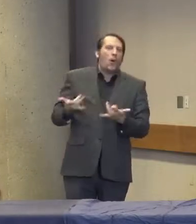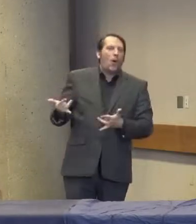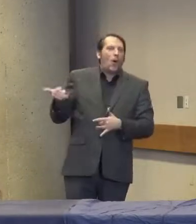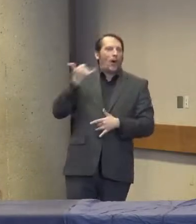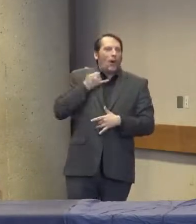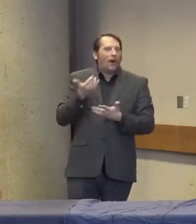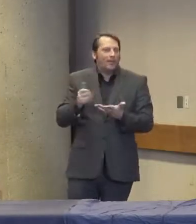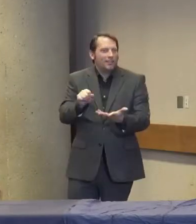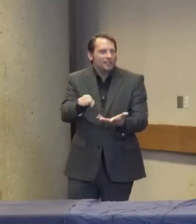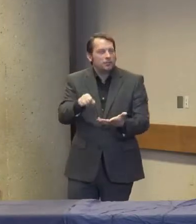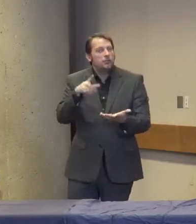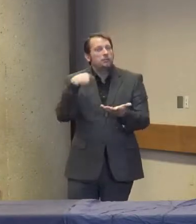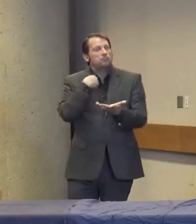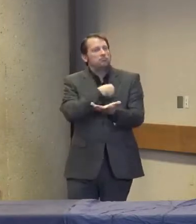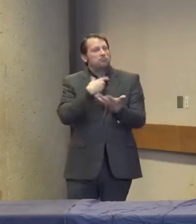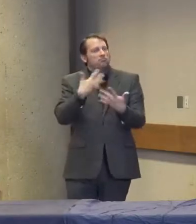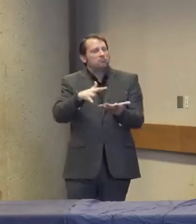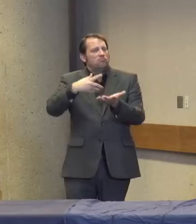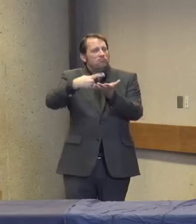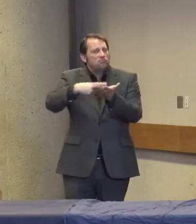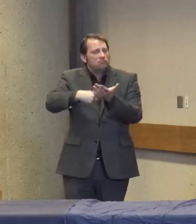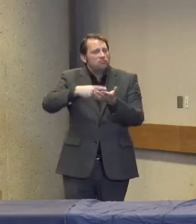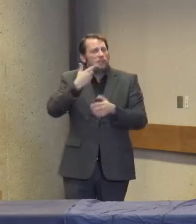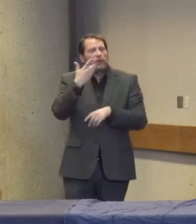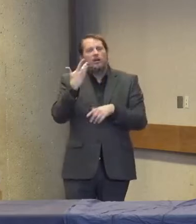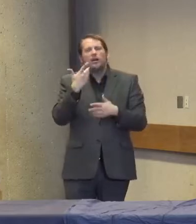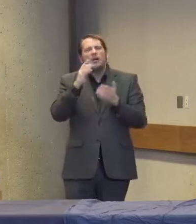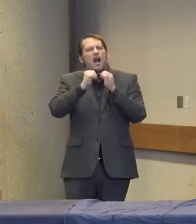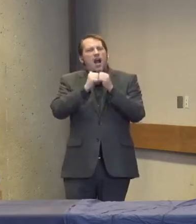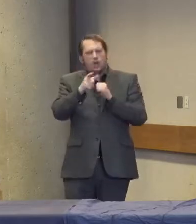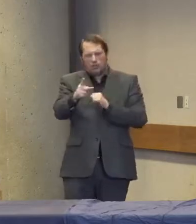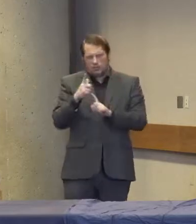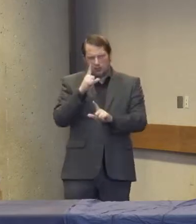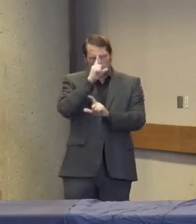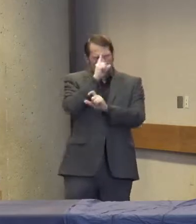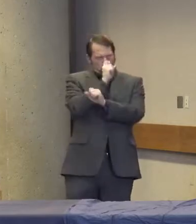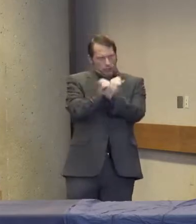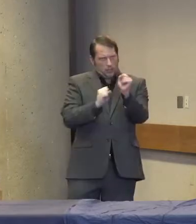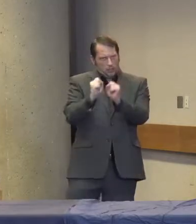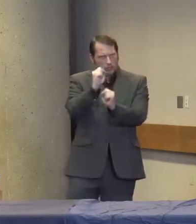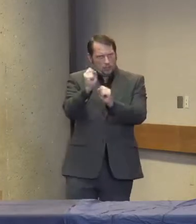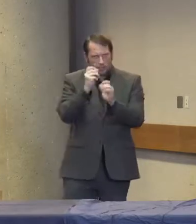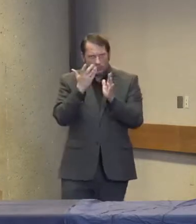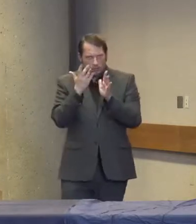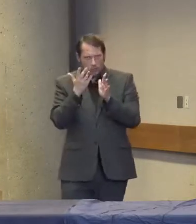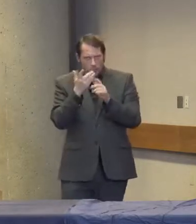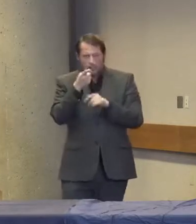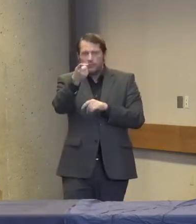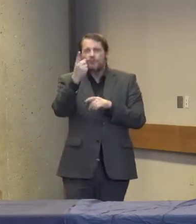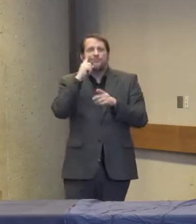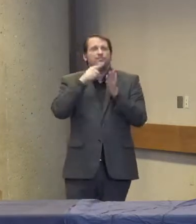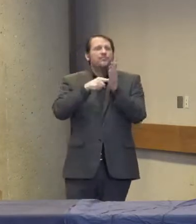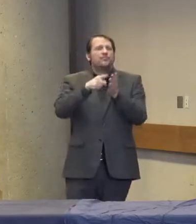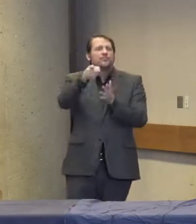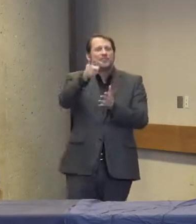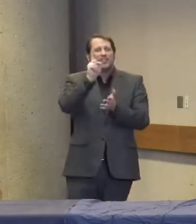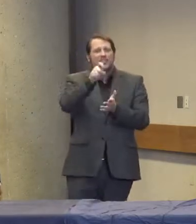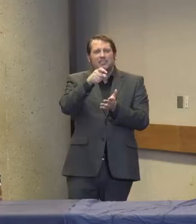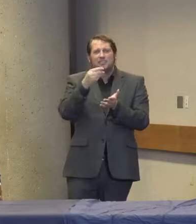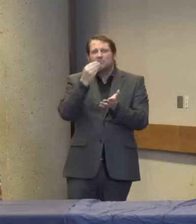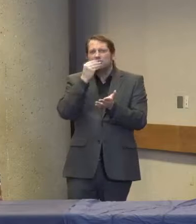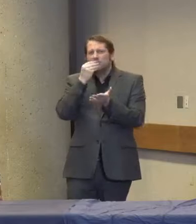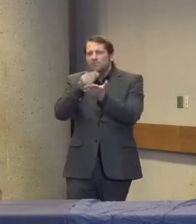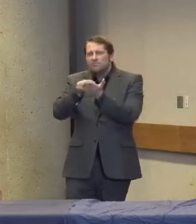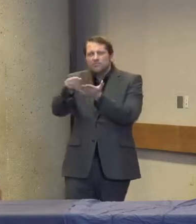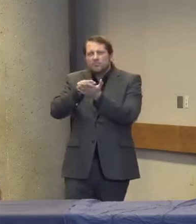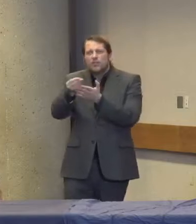them, thinking from on a weekly basis, when you need to go out and get groceries, should you ask for pickup service when you get there,